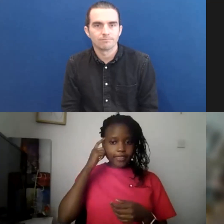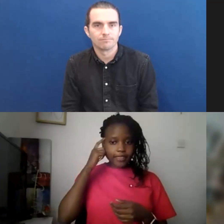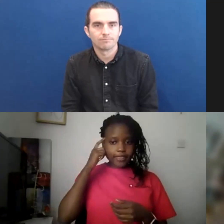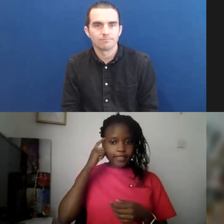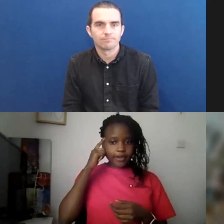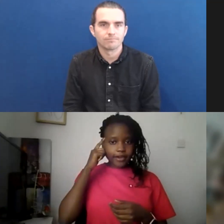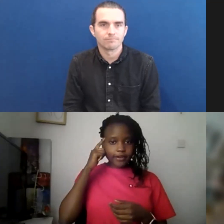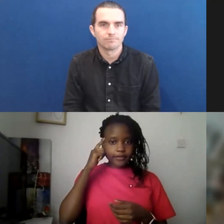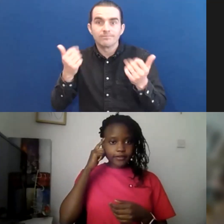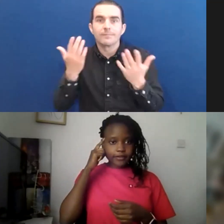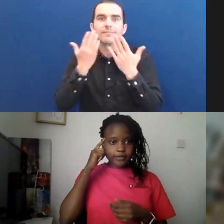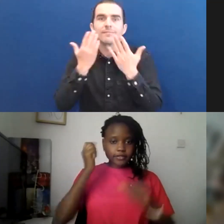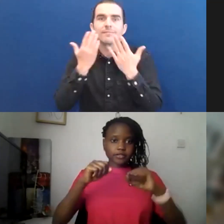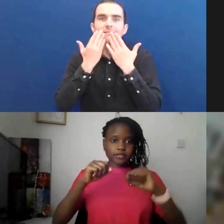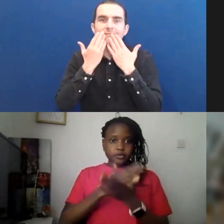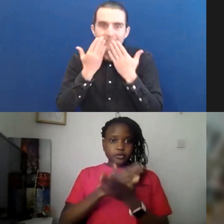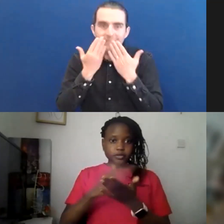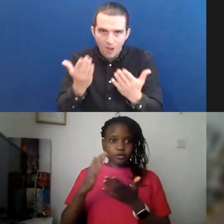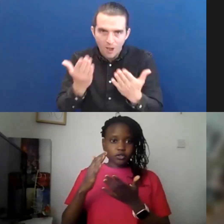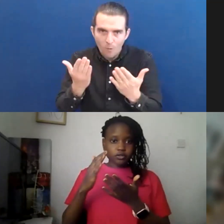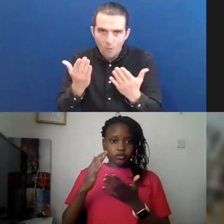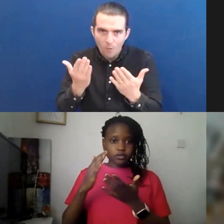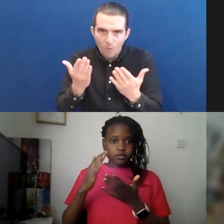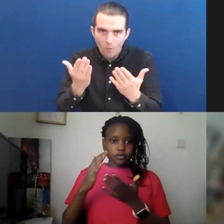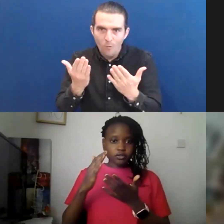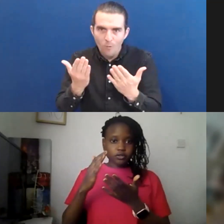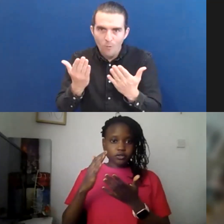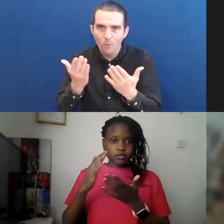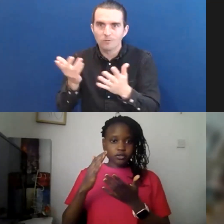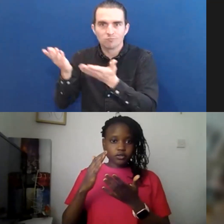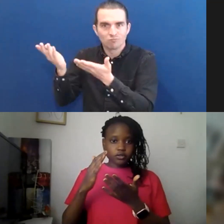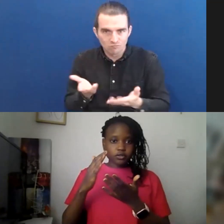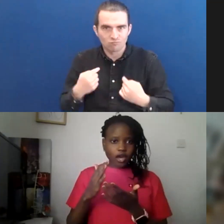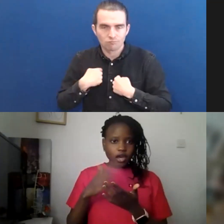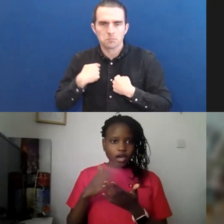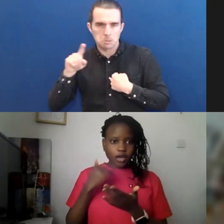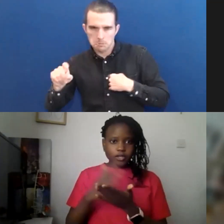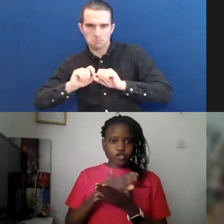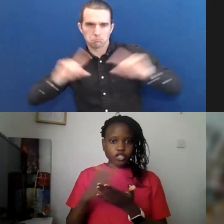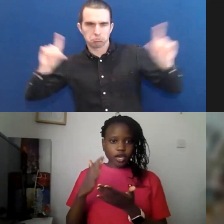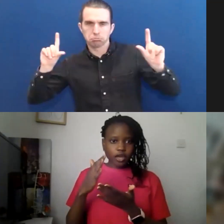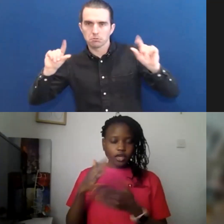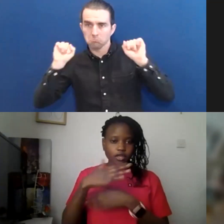could I share the screen? It seems it's deactivated. Would that be okay?